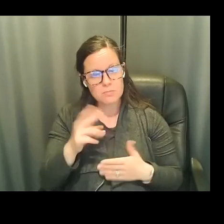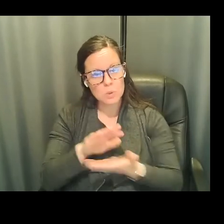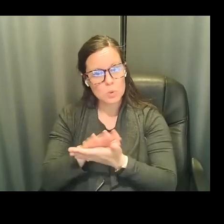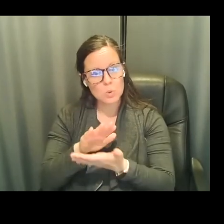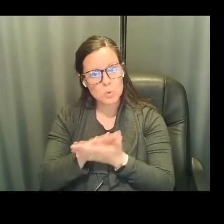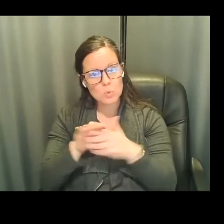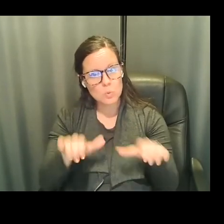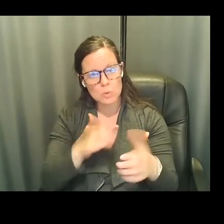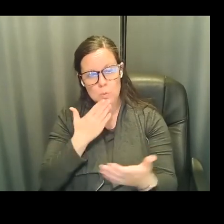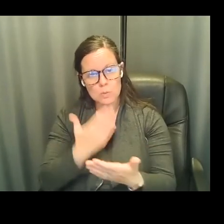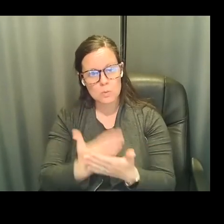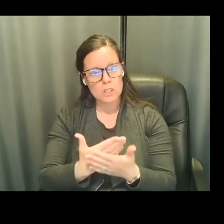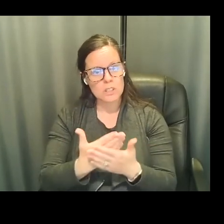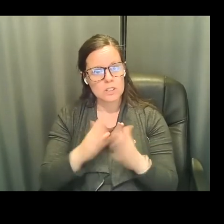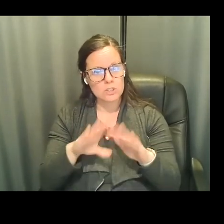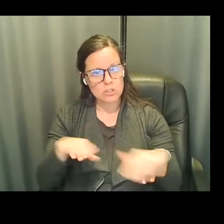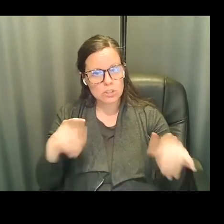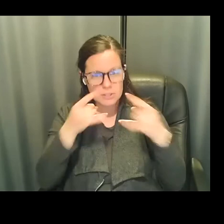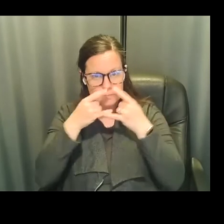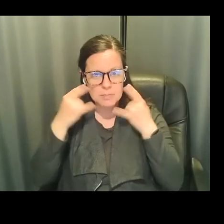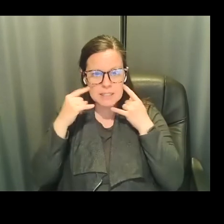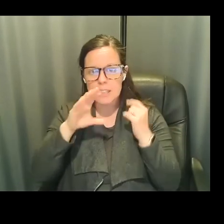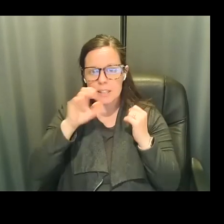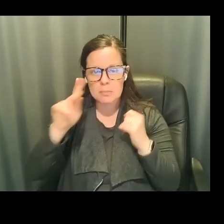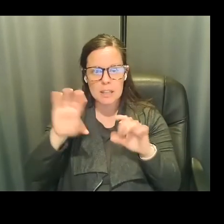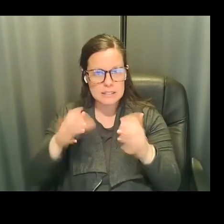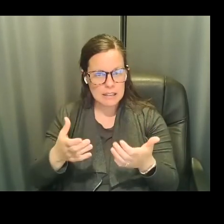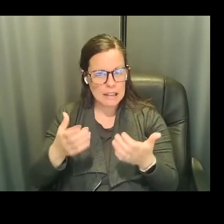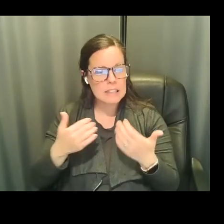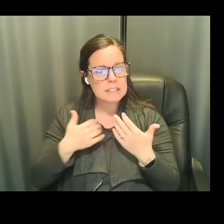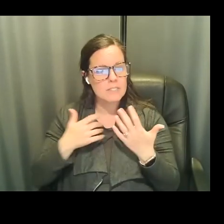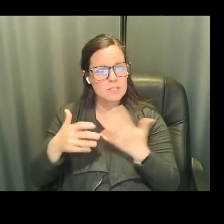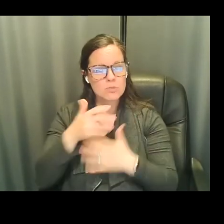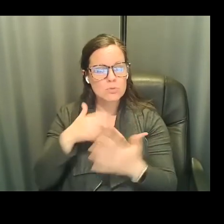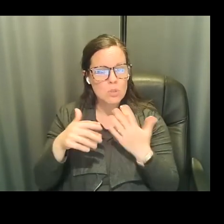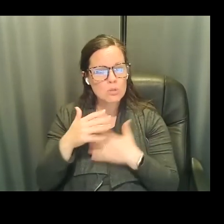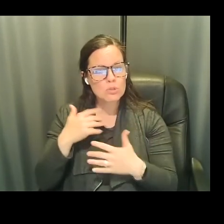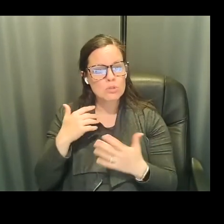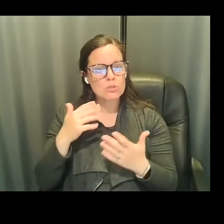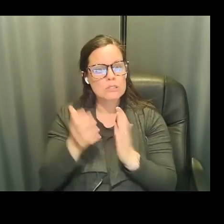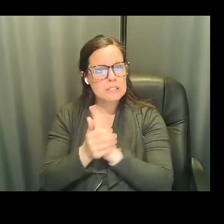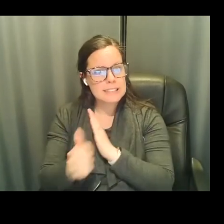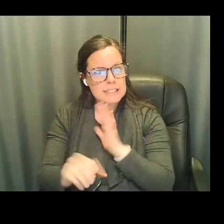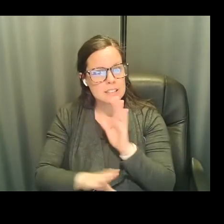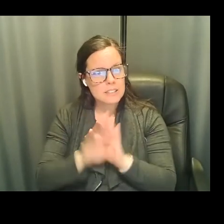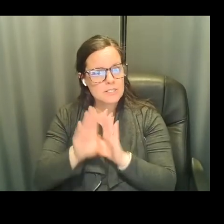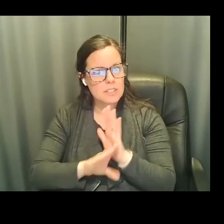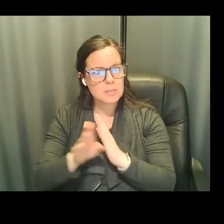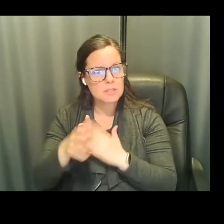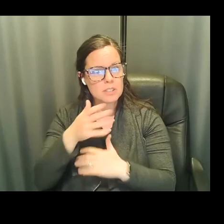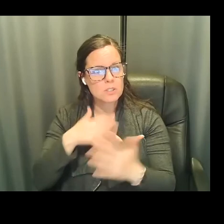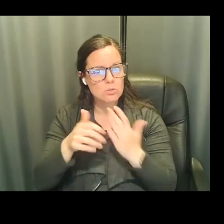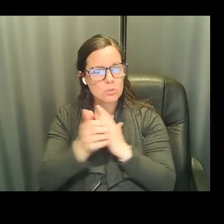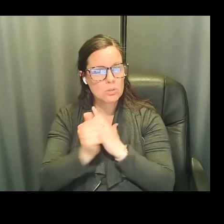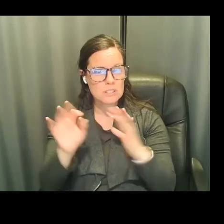well with children masking and going back to class and having those social skills and developing those social skills that are essential